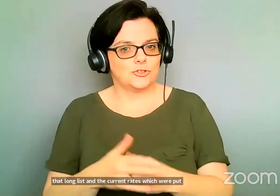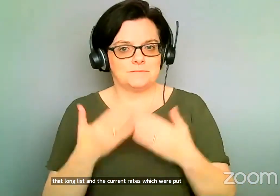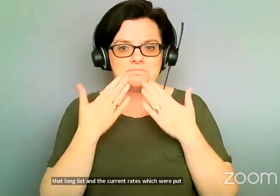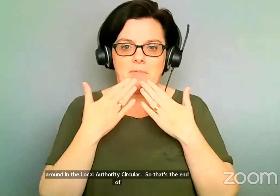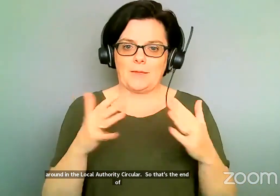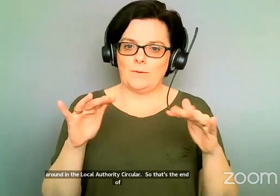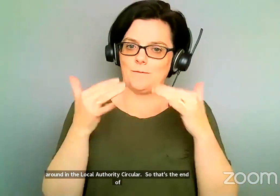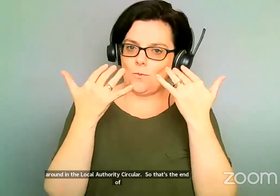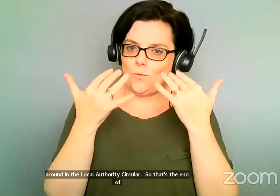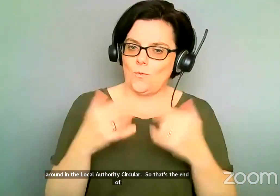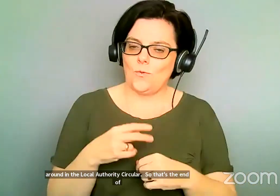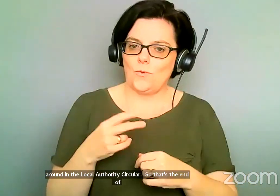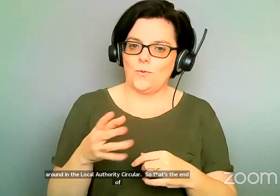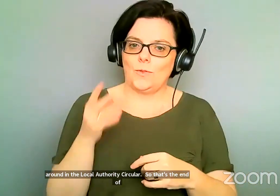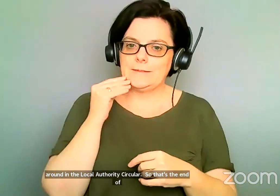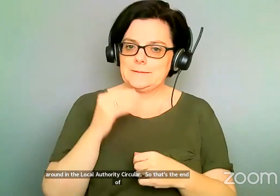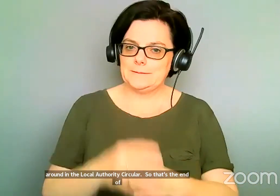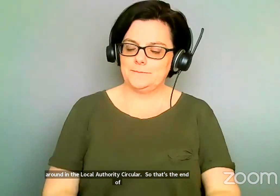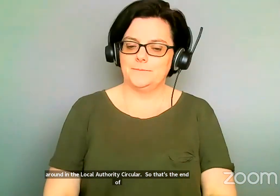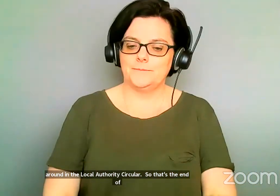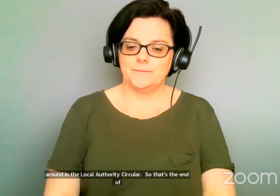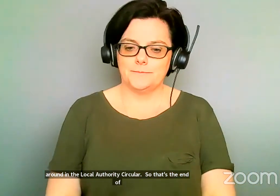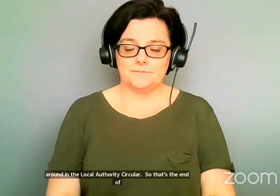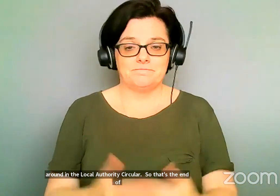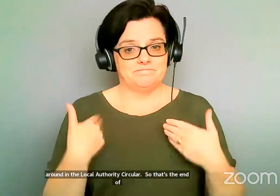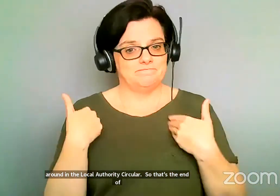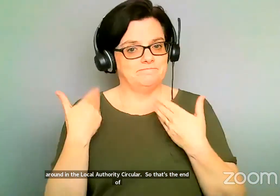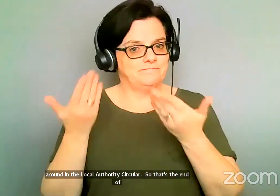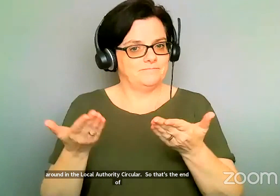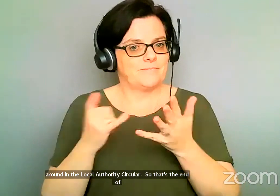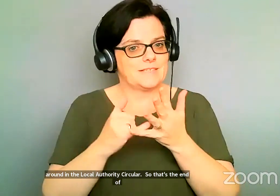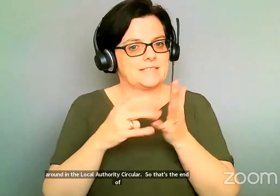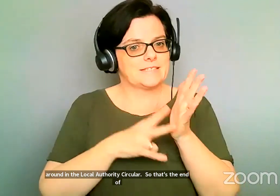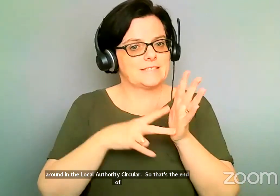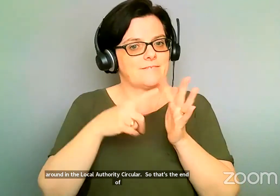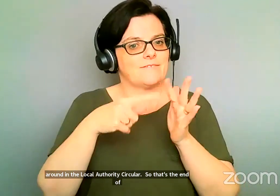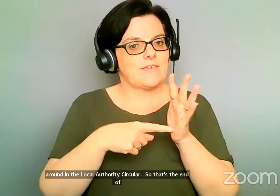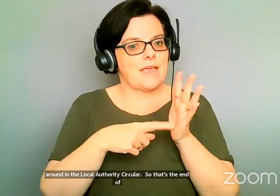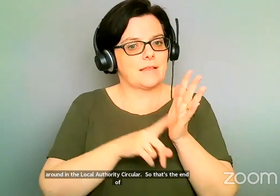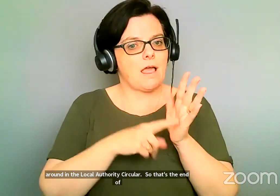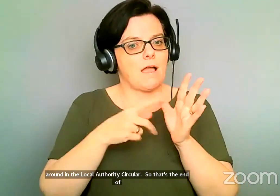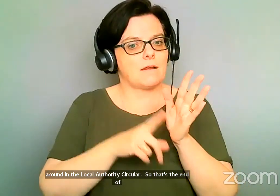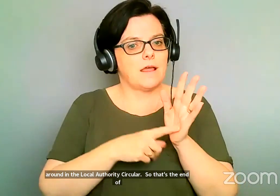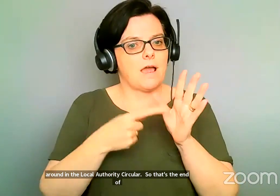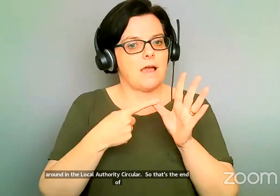for listening. And I'll hand back to Svetlana.